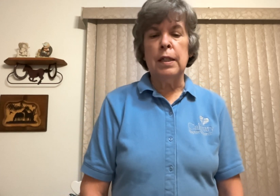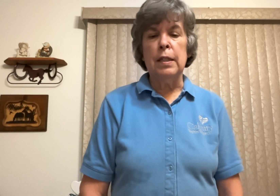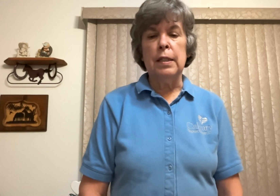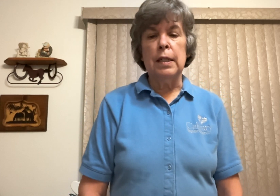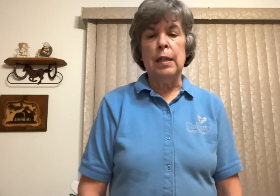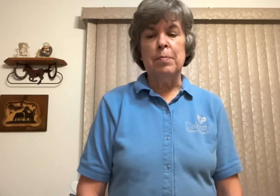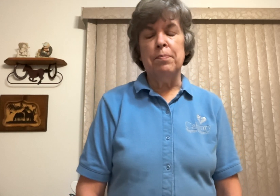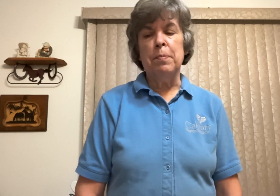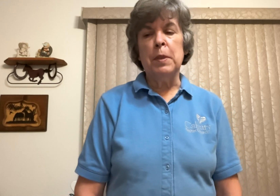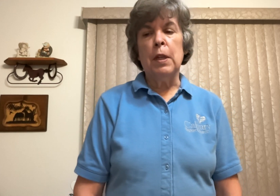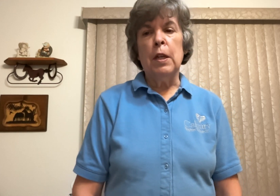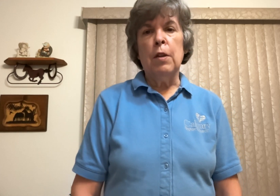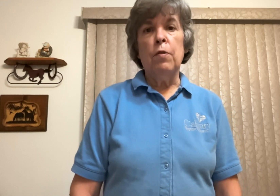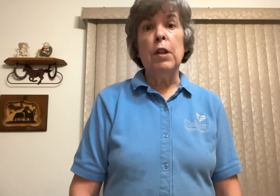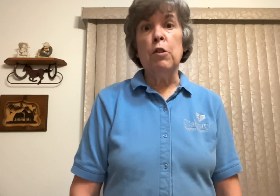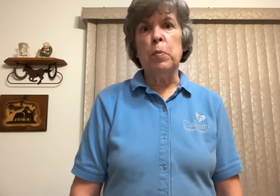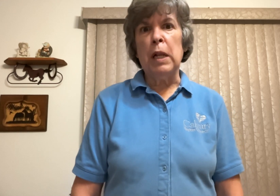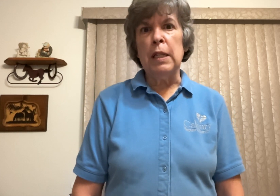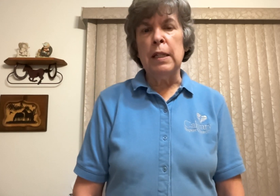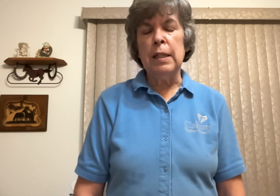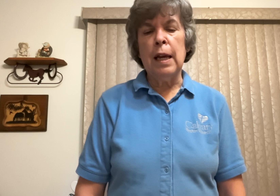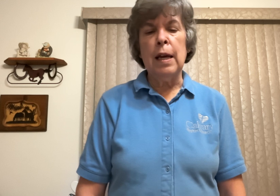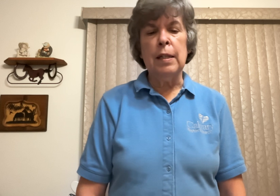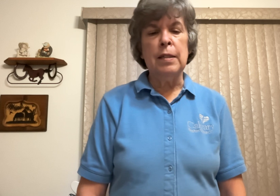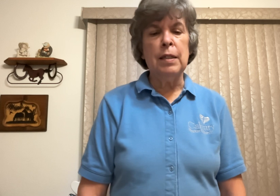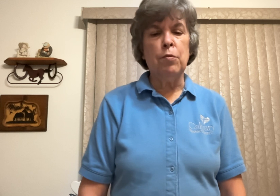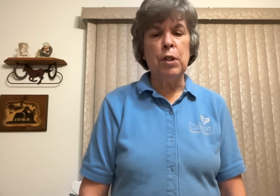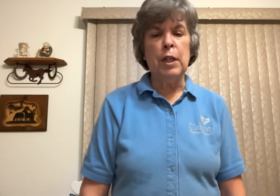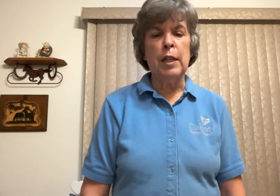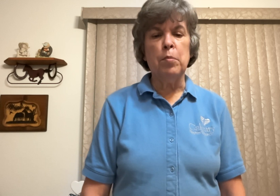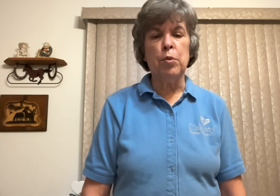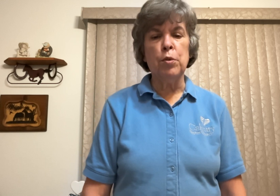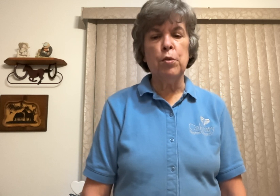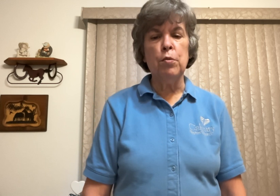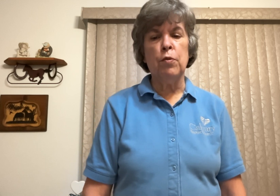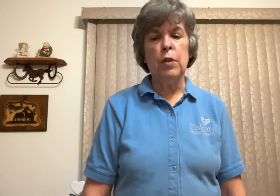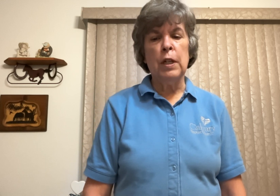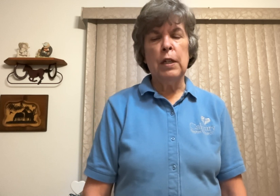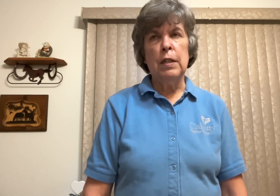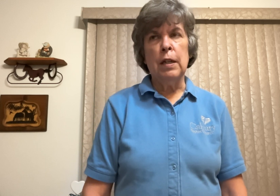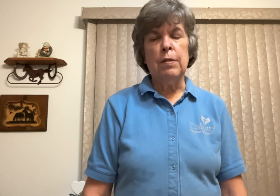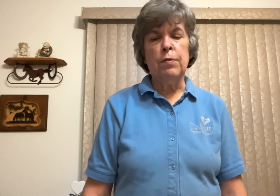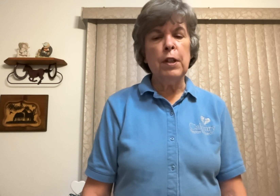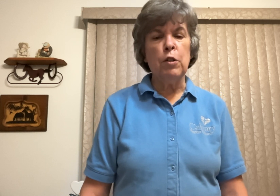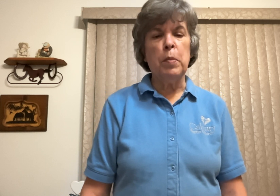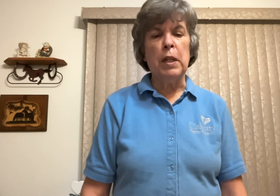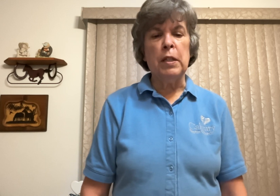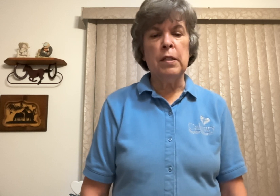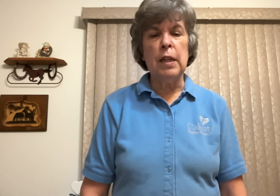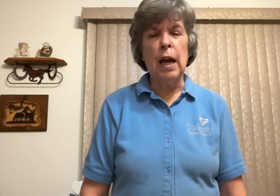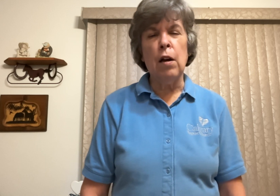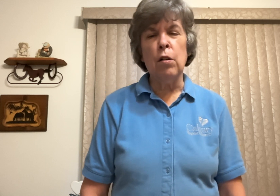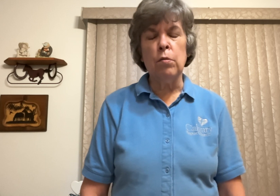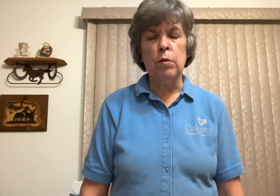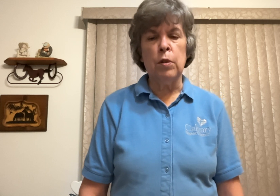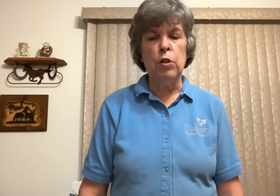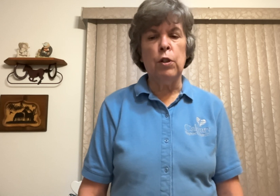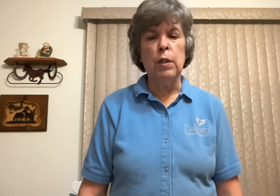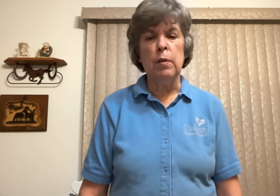in finger spelling and see if we can improve finger spelling, see how you can